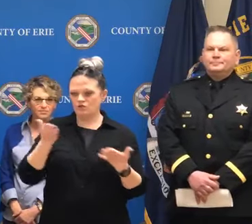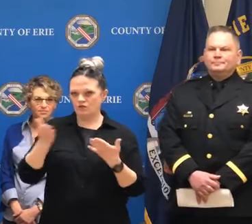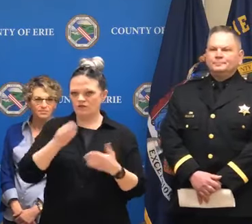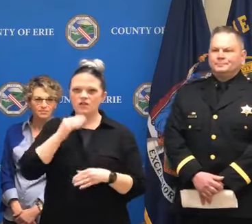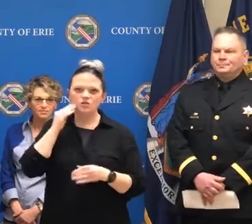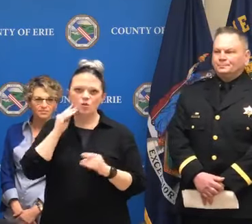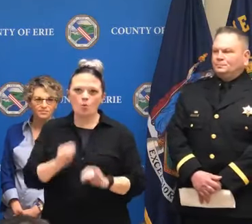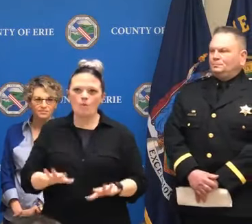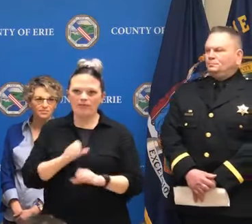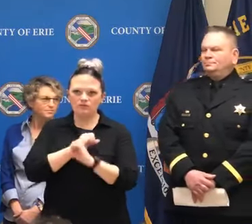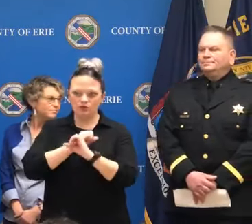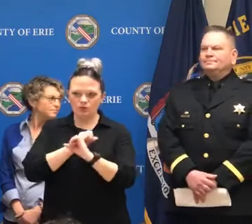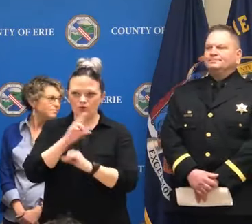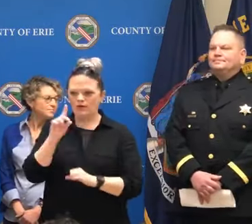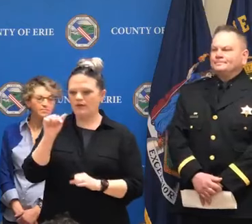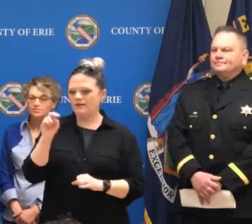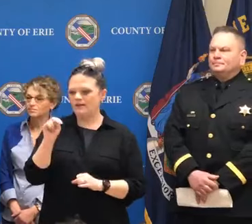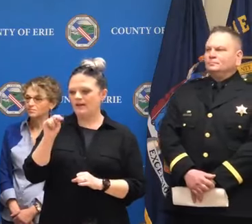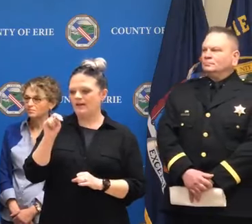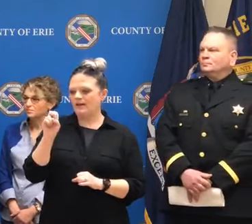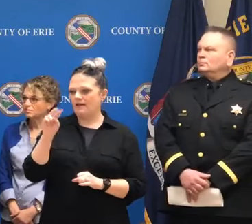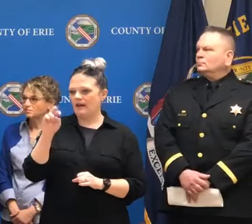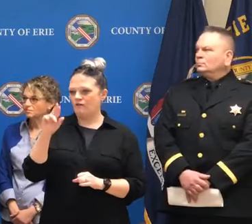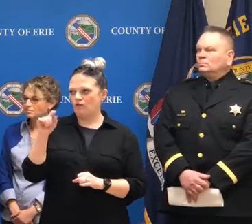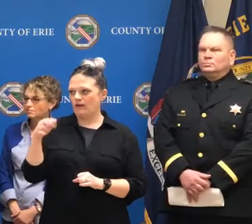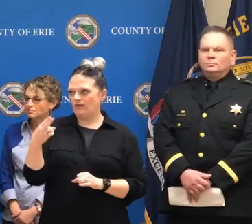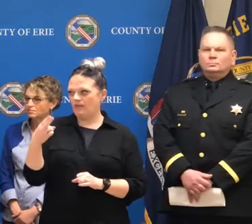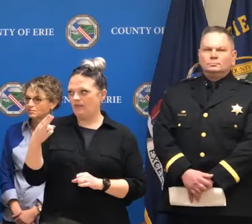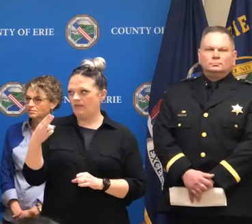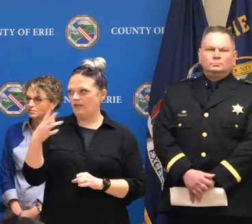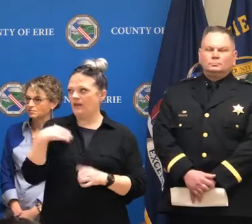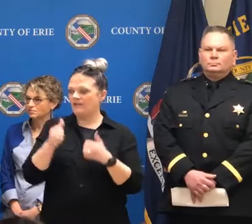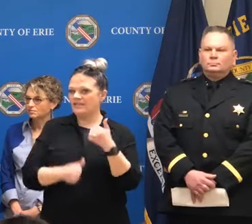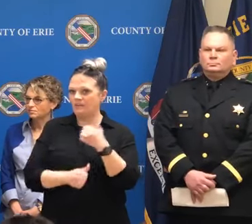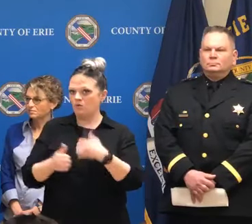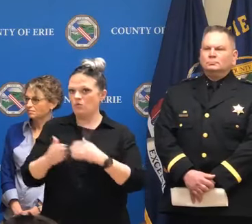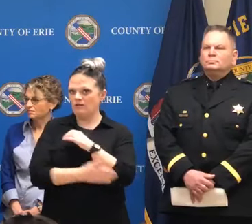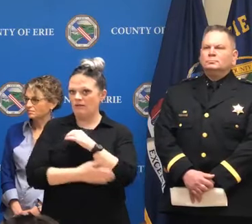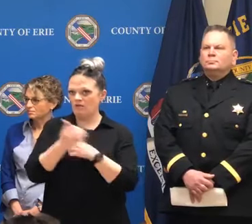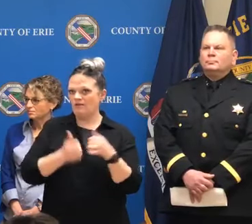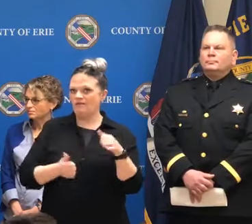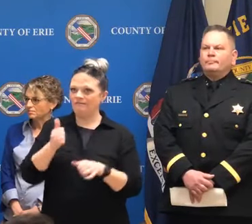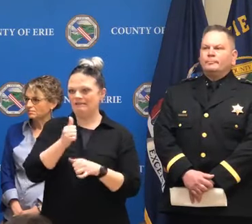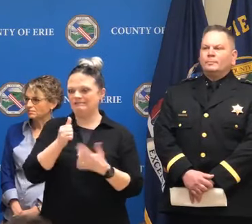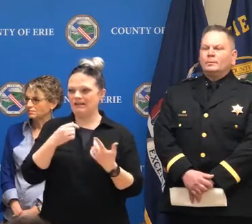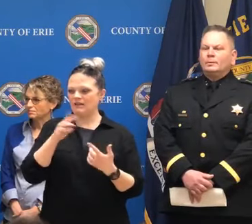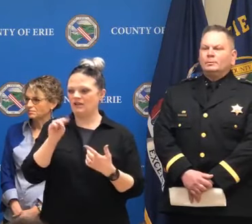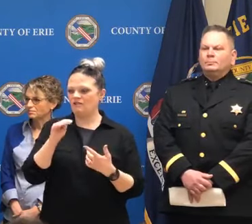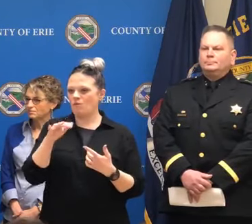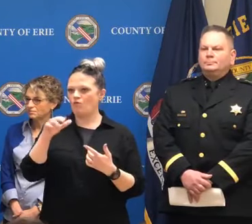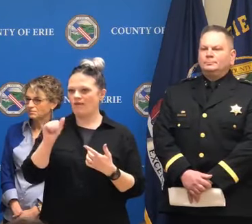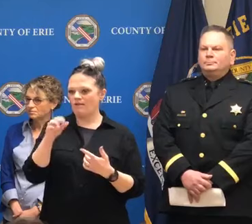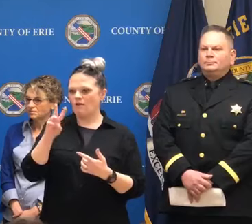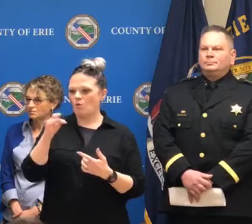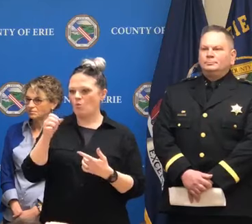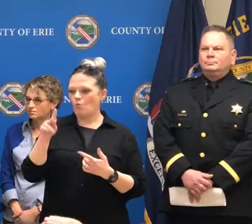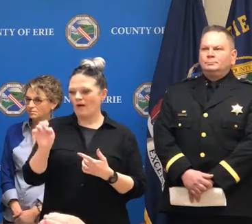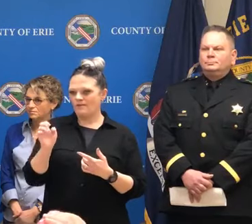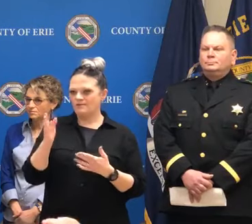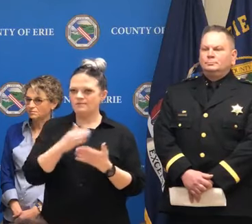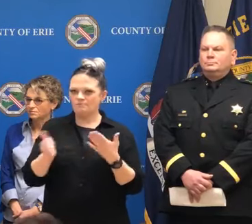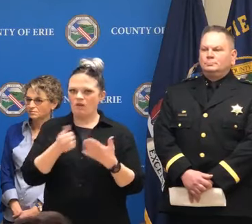Homeland Security, Dan Neverth. We also have in the room Deputy County Executive Maria White, some members of our staff. We've kept